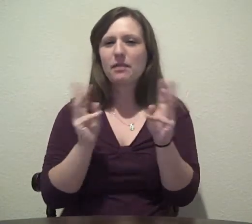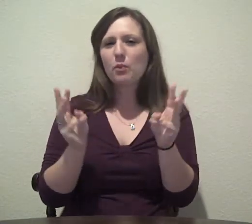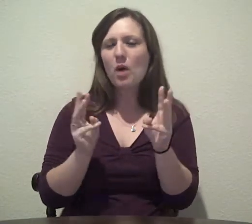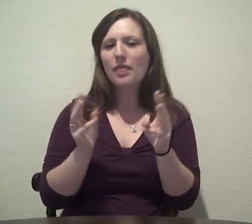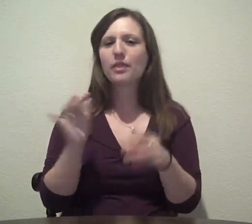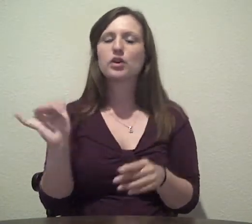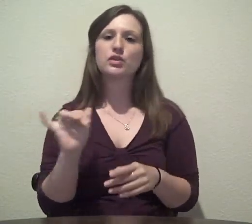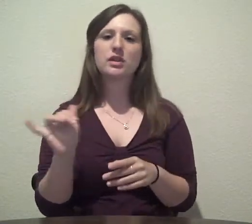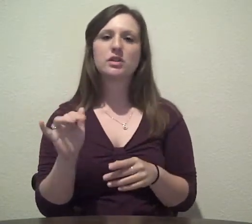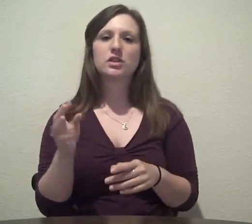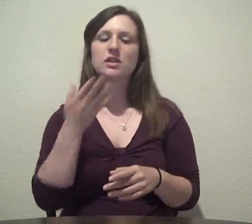unfavorable winds.